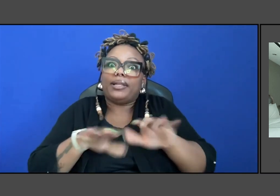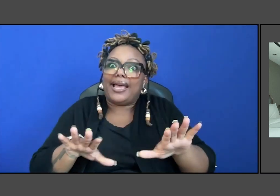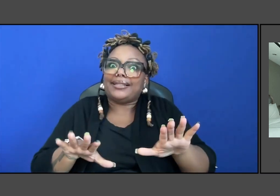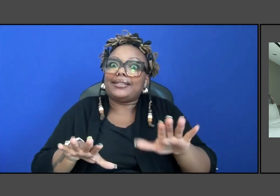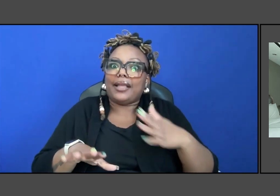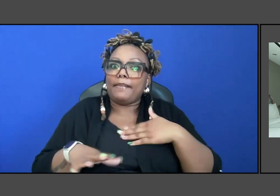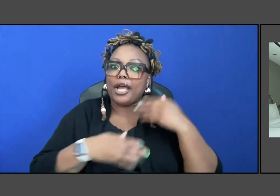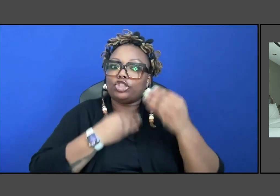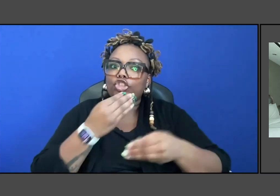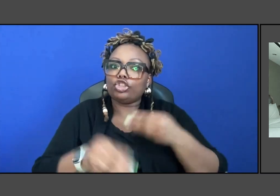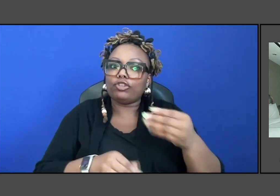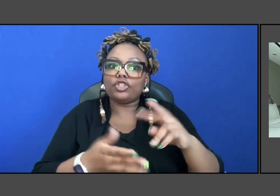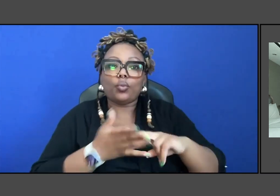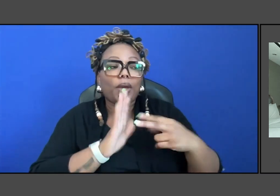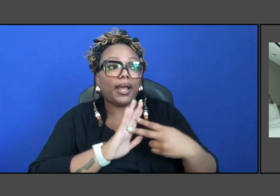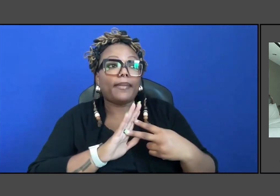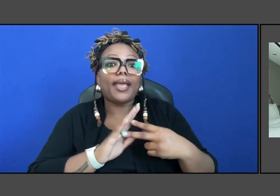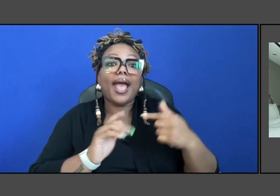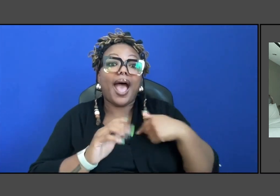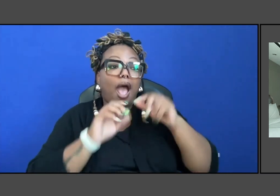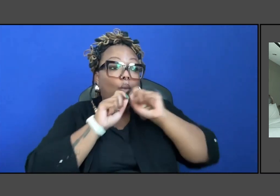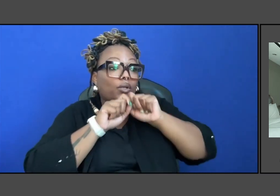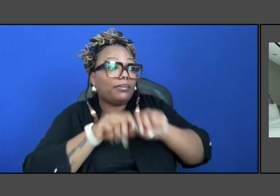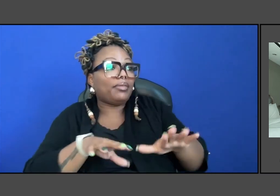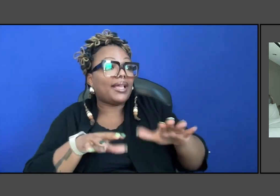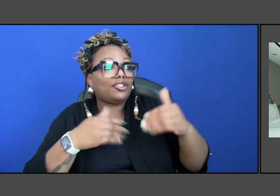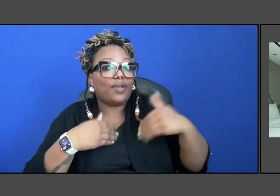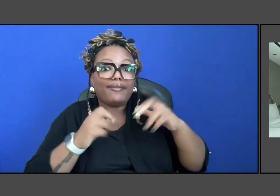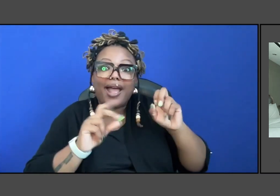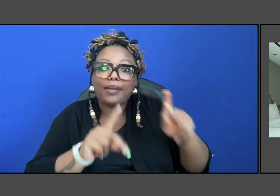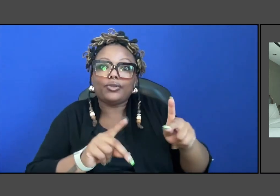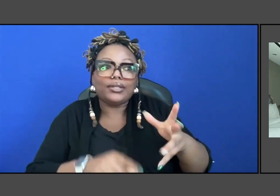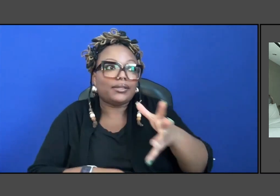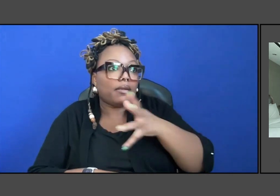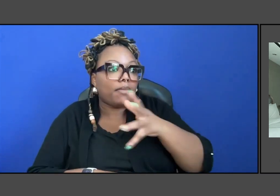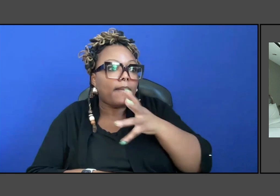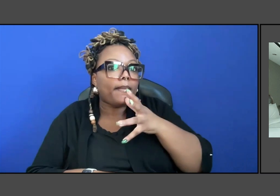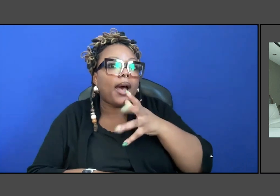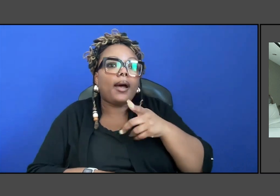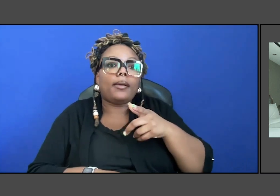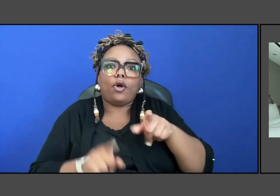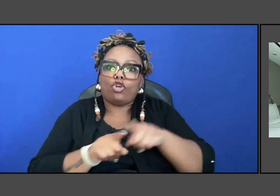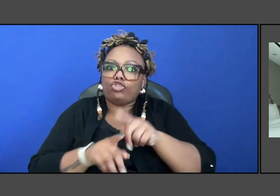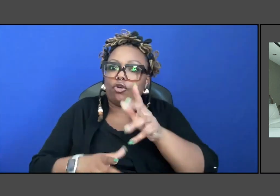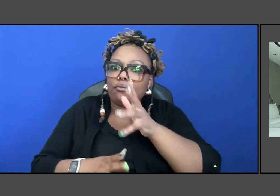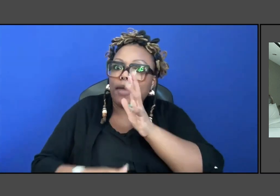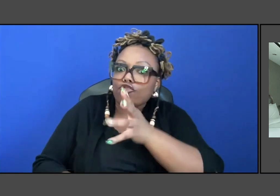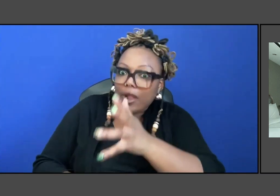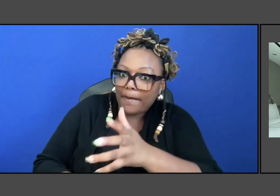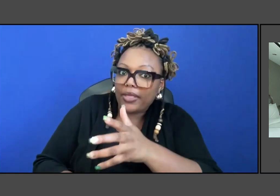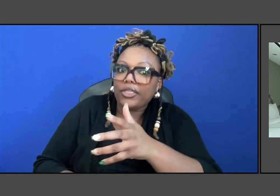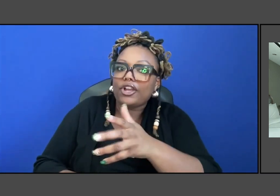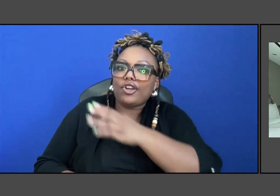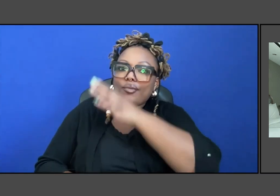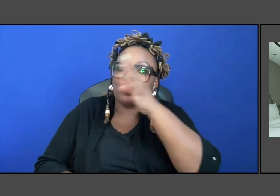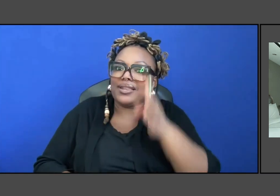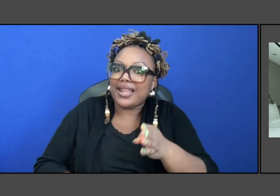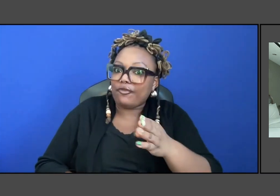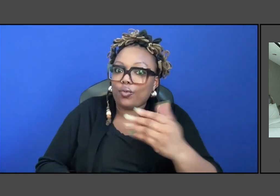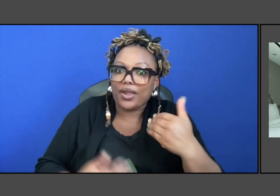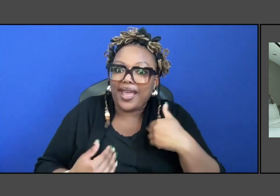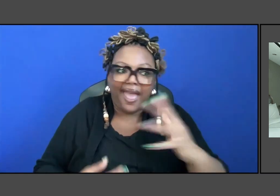that, I mean blessed with opportunities that my mother and certainly my grandmother never would have had,